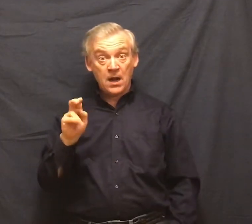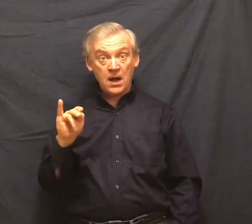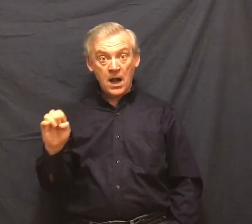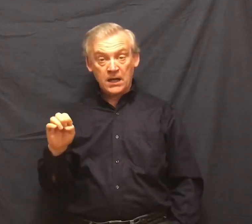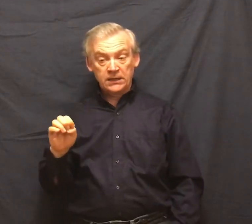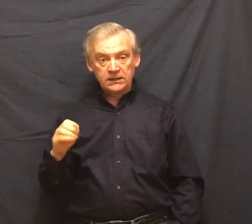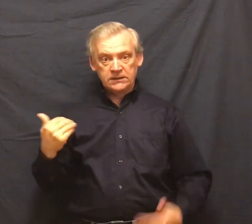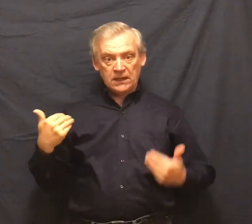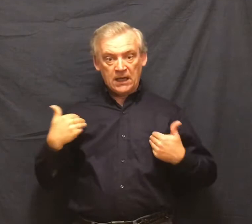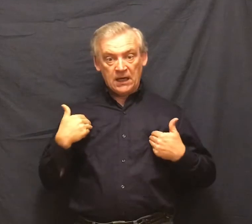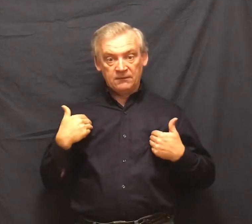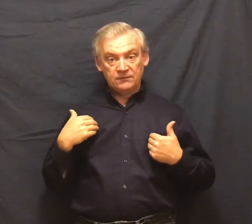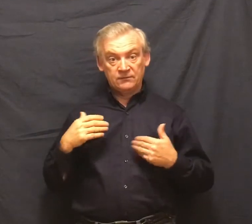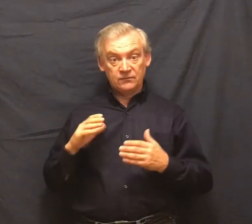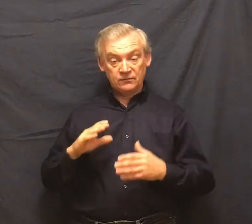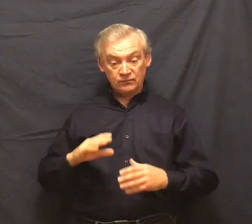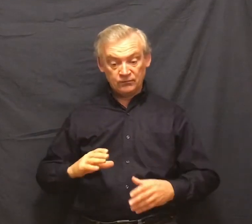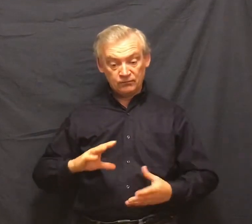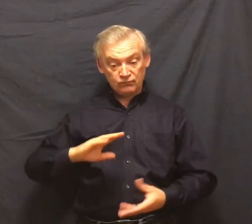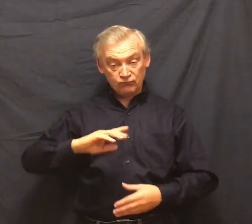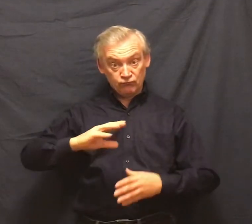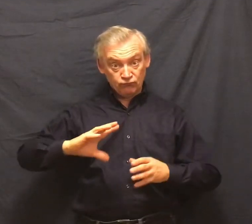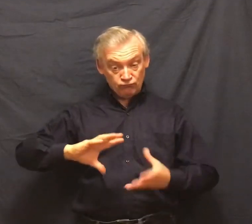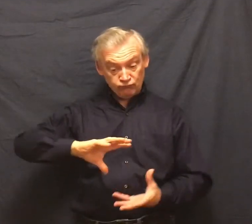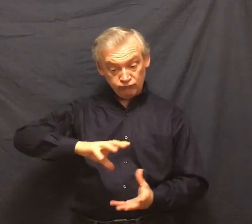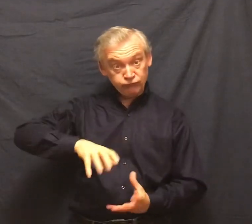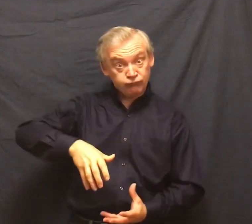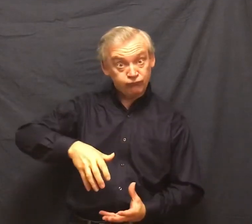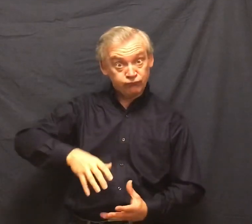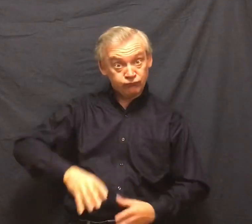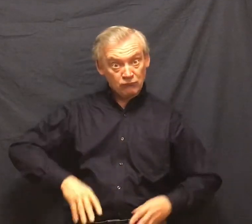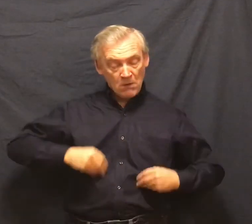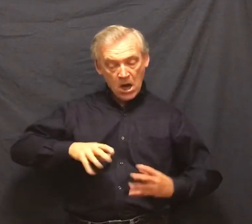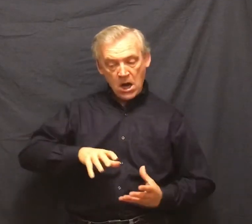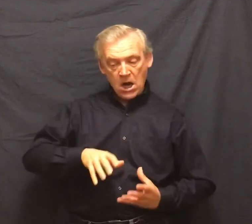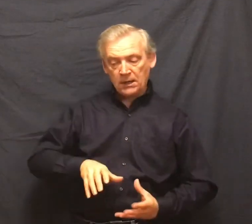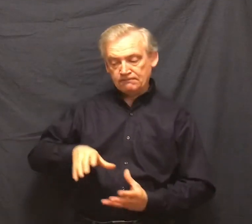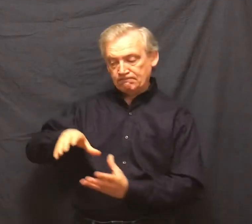down. He watched George with open mouth.